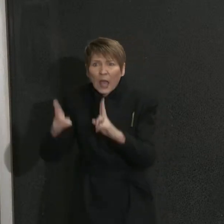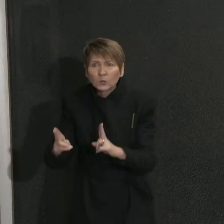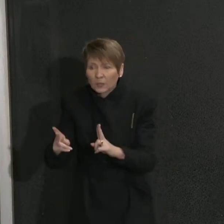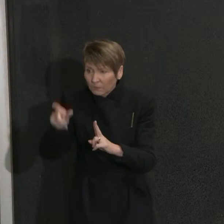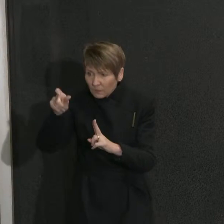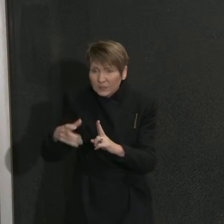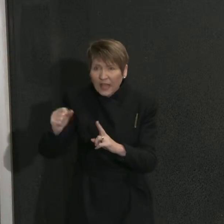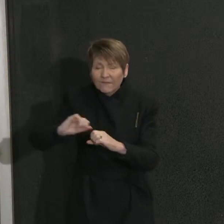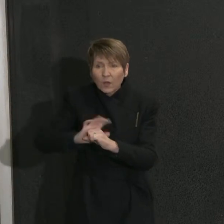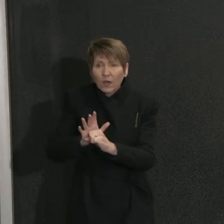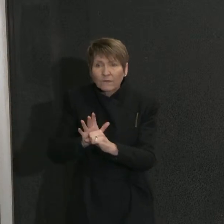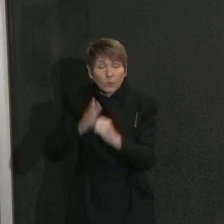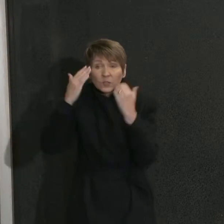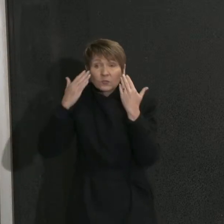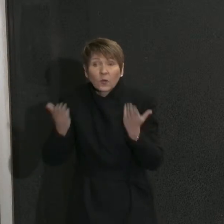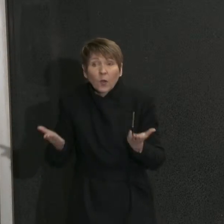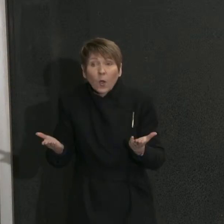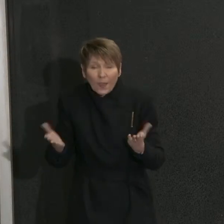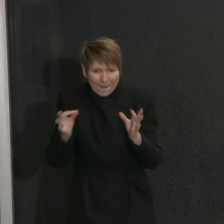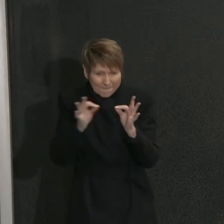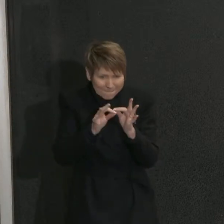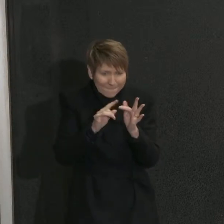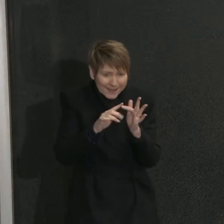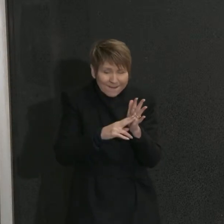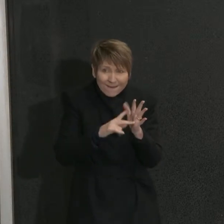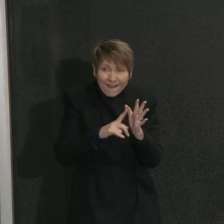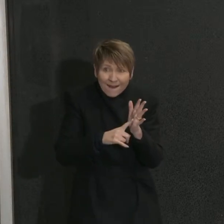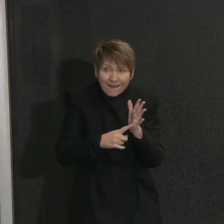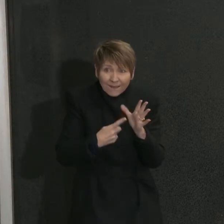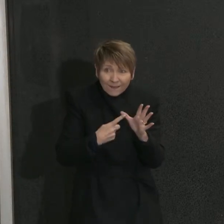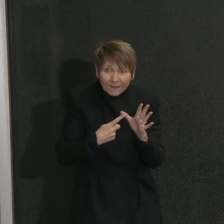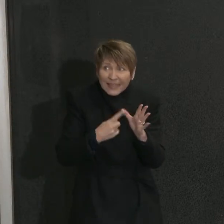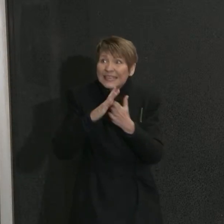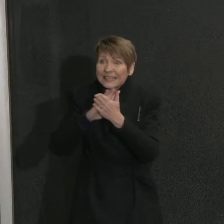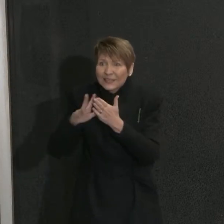I just remind everyone, this made its way to Mildura.